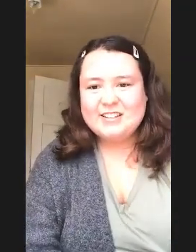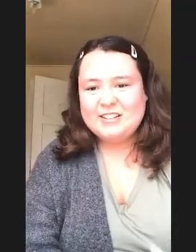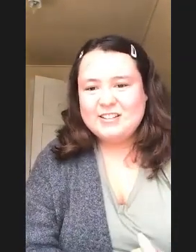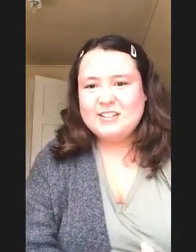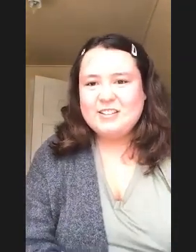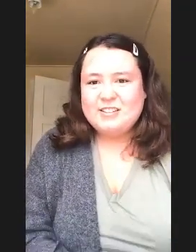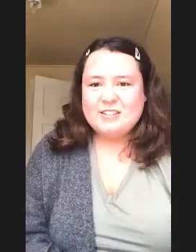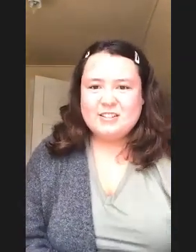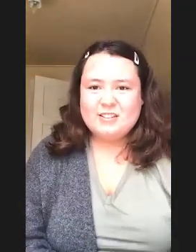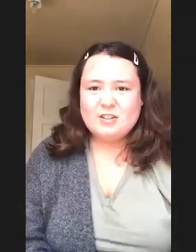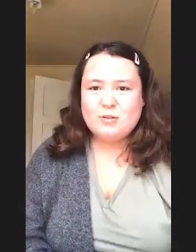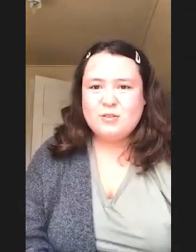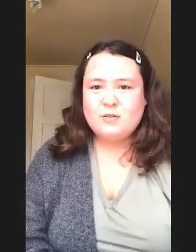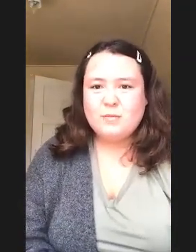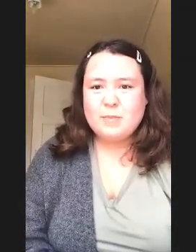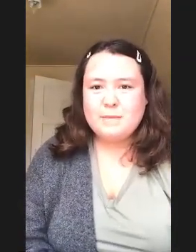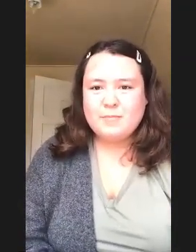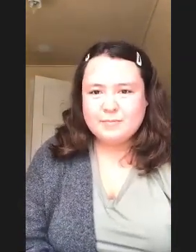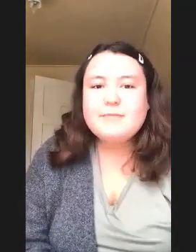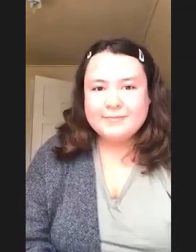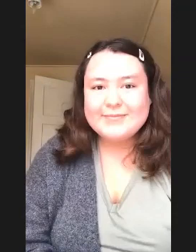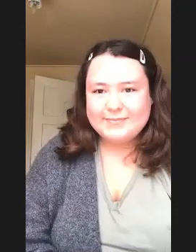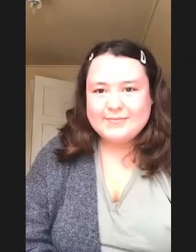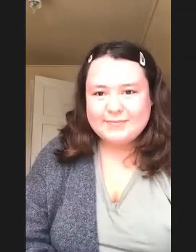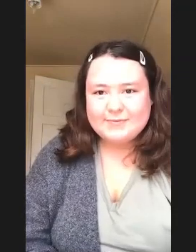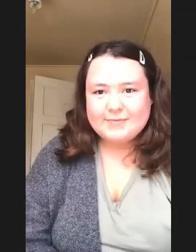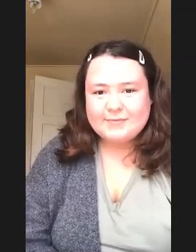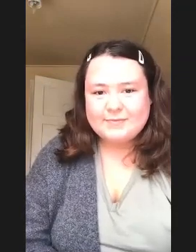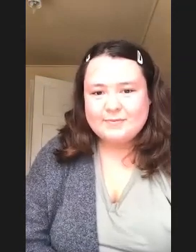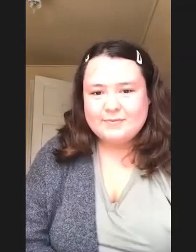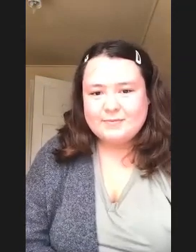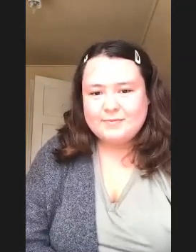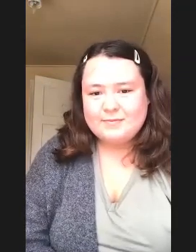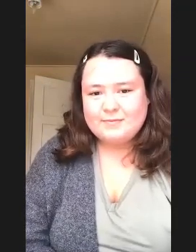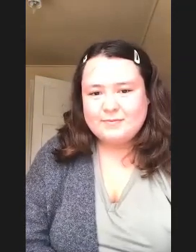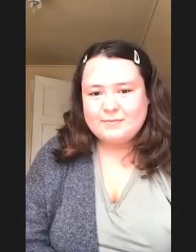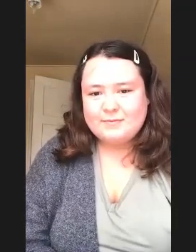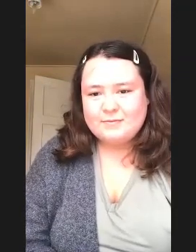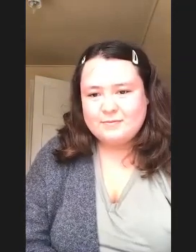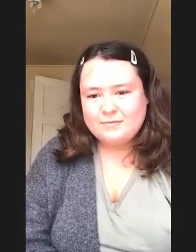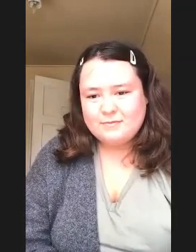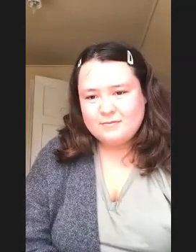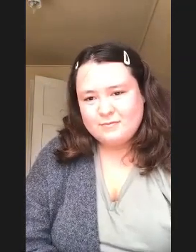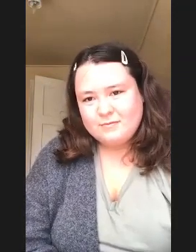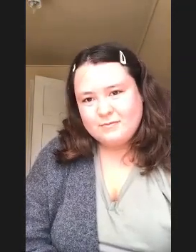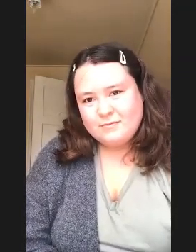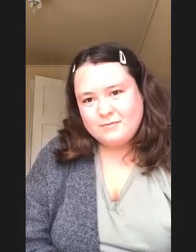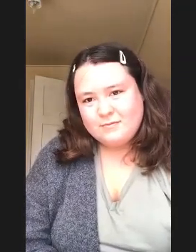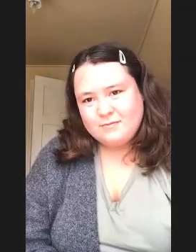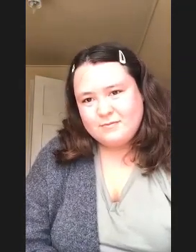kind of means cute, right? Mhm. Um, so Brian's dog is named Kulu, but the full